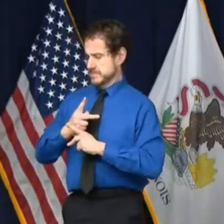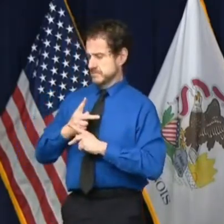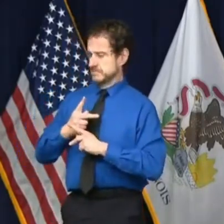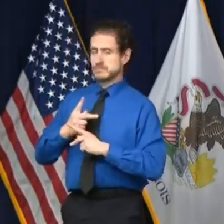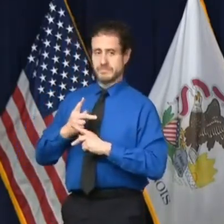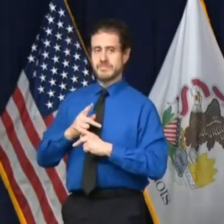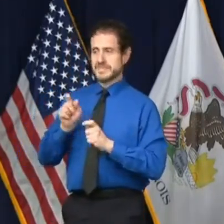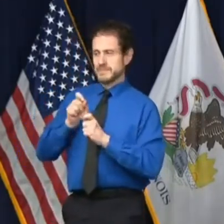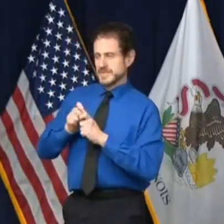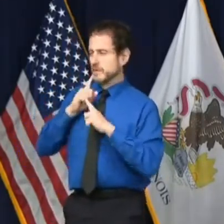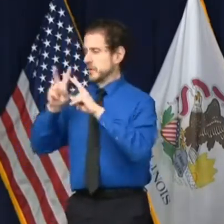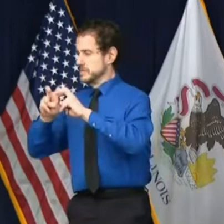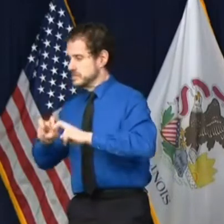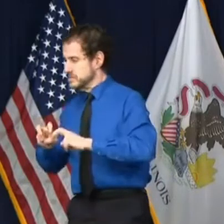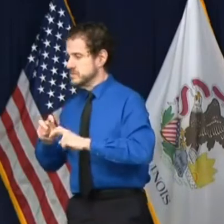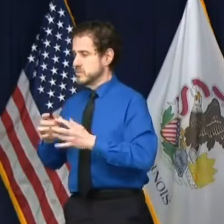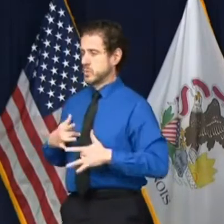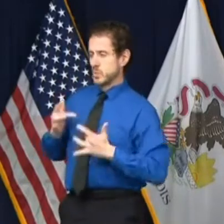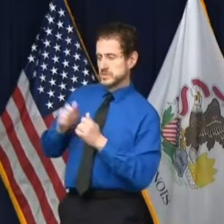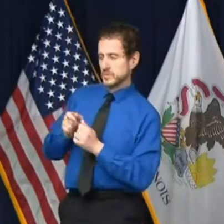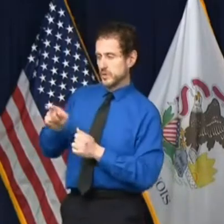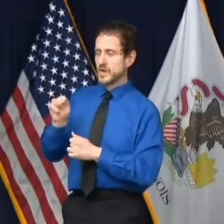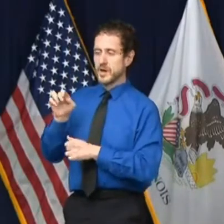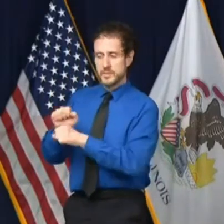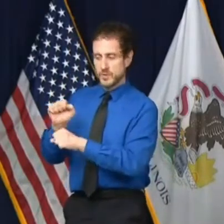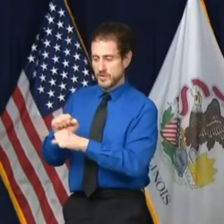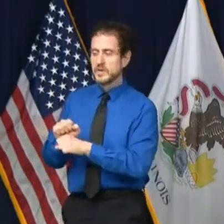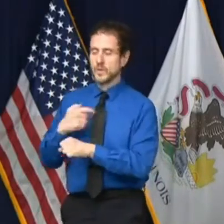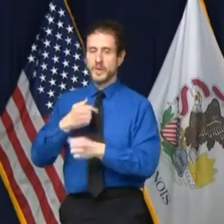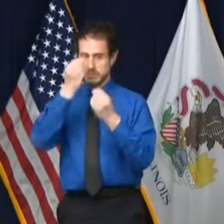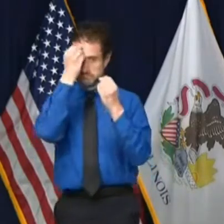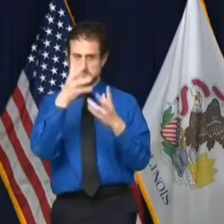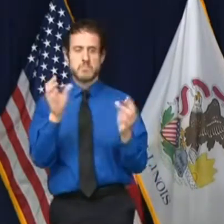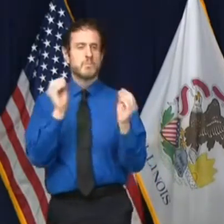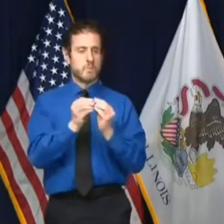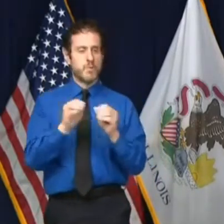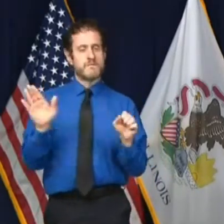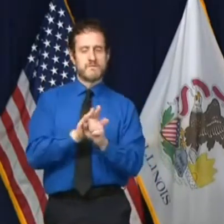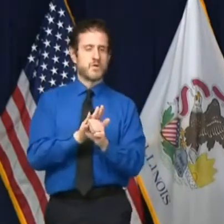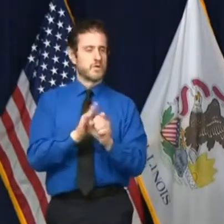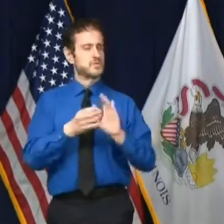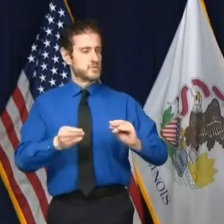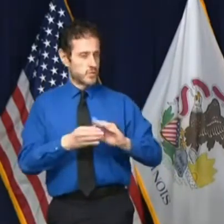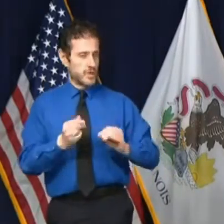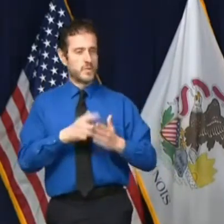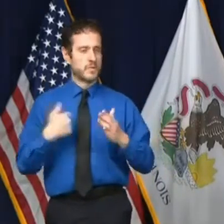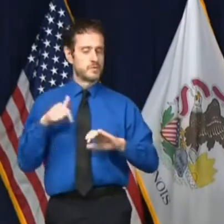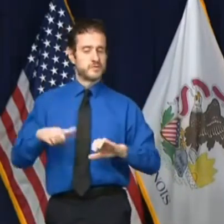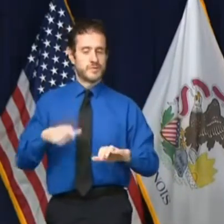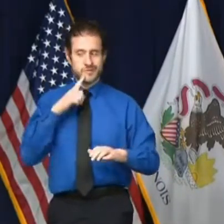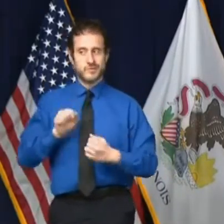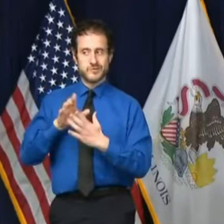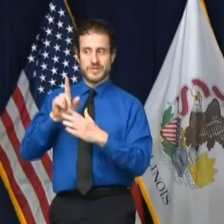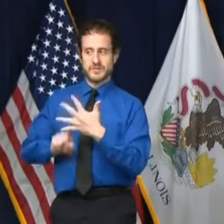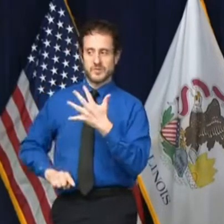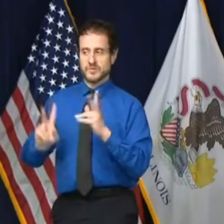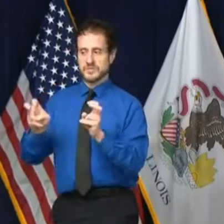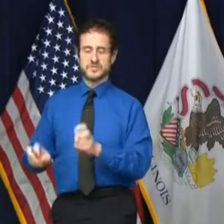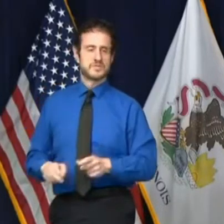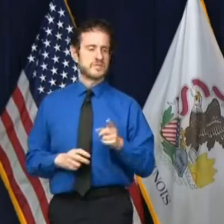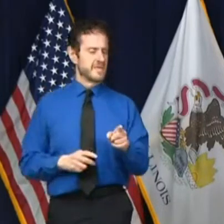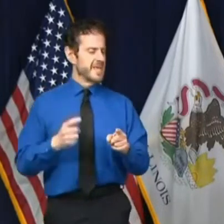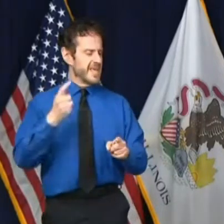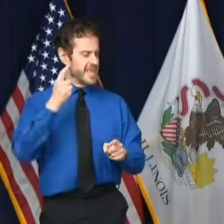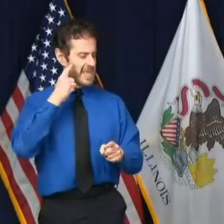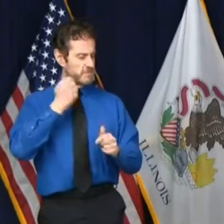much better, more holistic view of how we're doing and what we're doing, what we've done to address these issues. Have you ever thought of having the acting